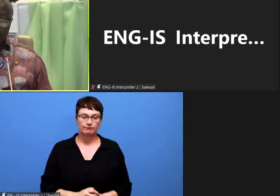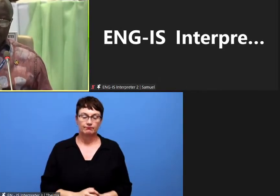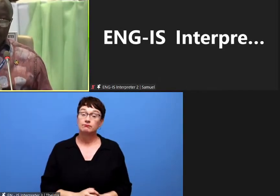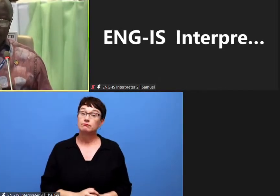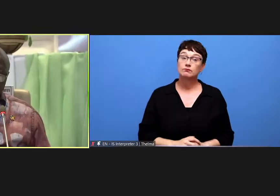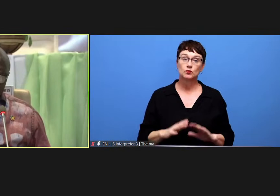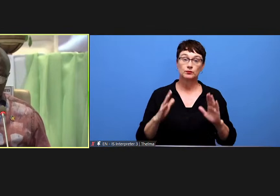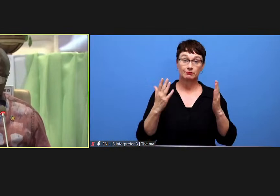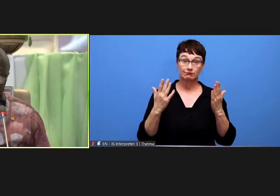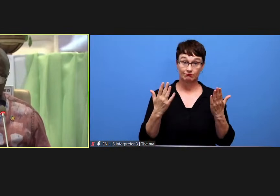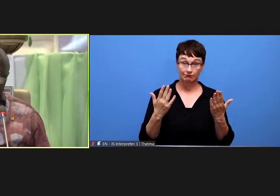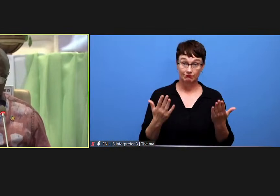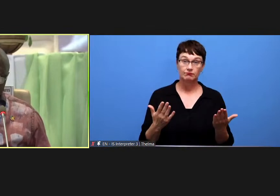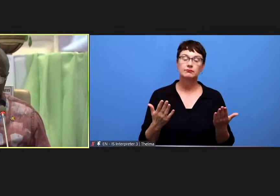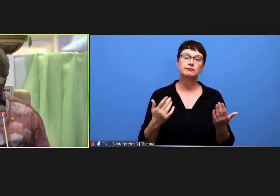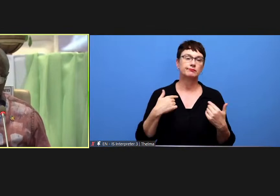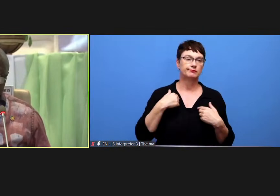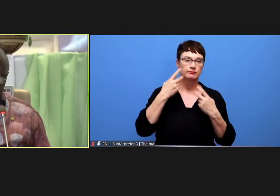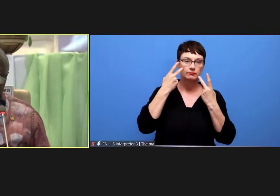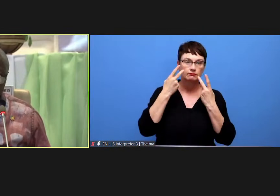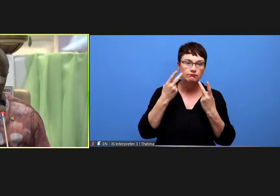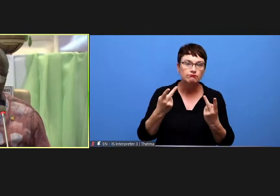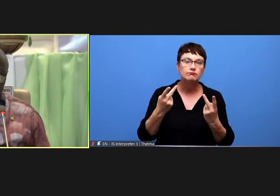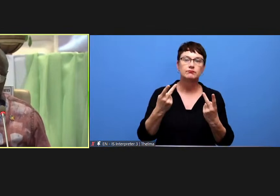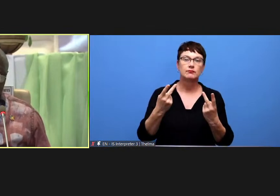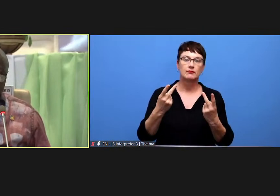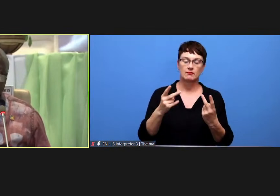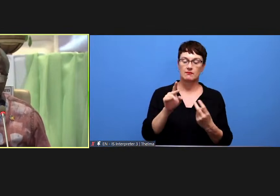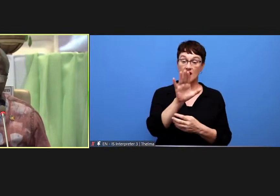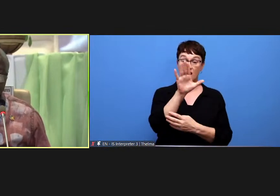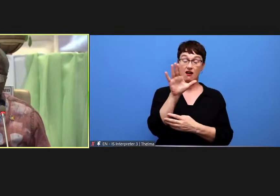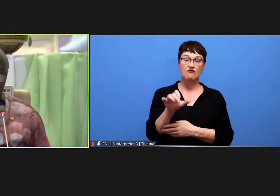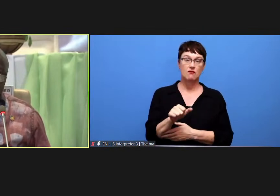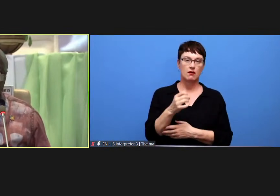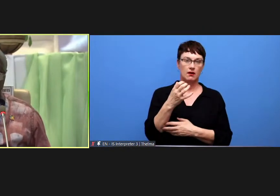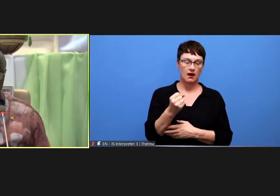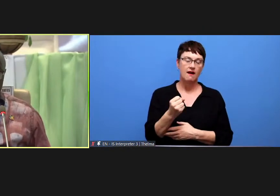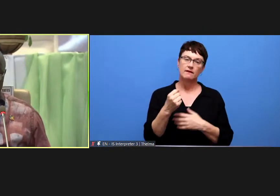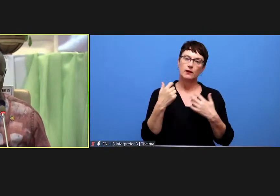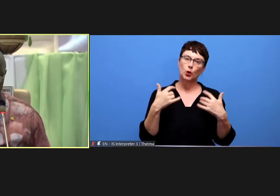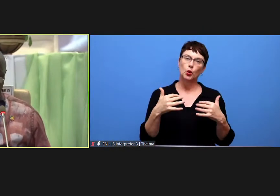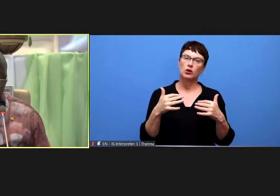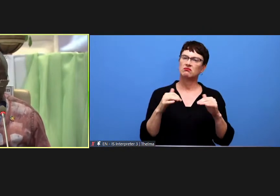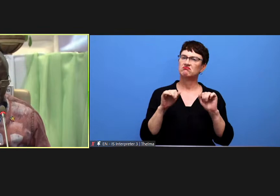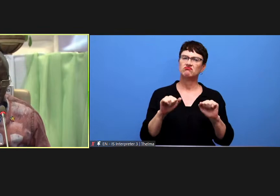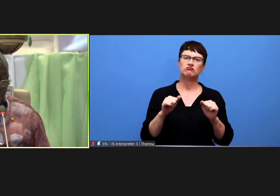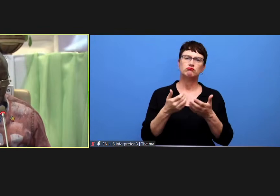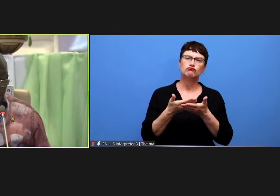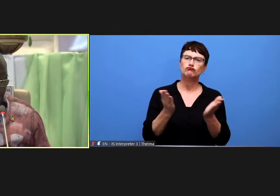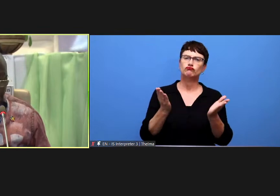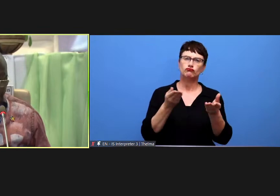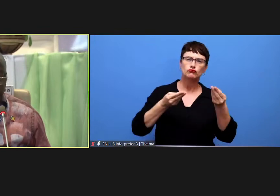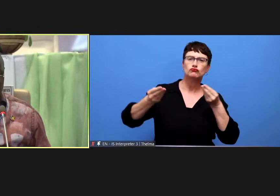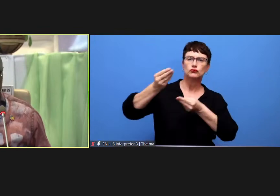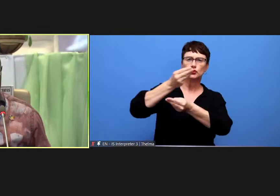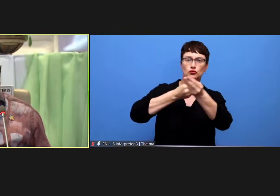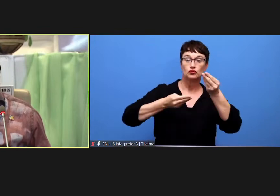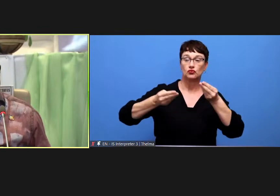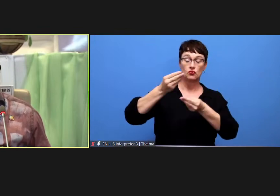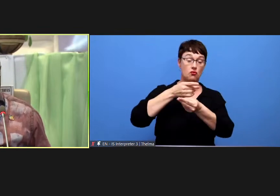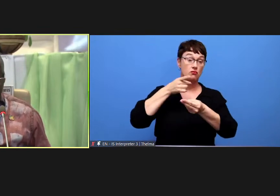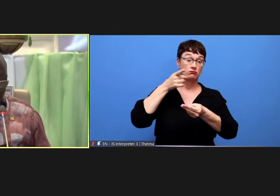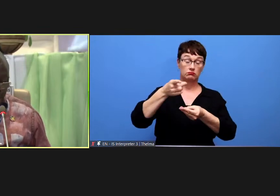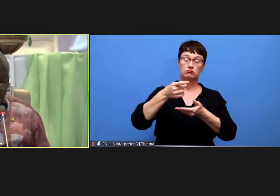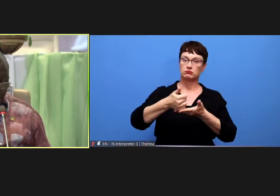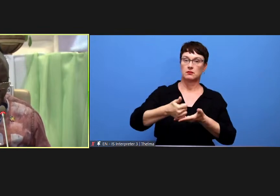minerals, leveraging the Africa Continental Free Trade, and plug itself into regional and global value chains to drive the